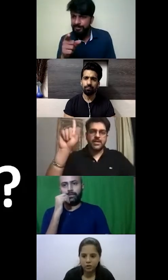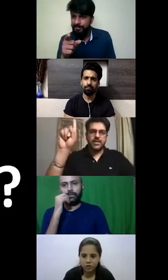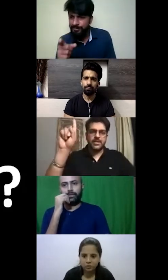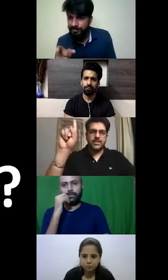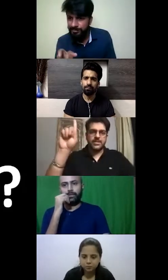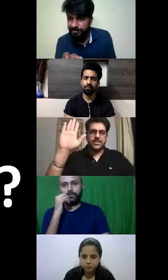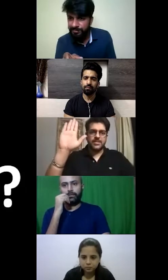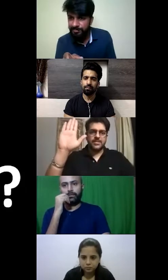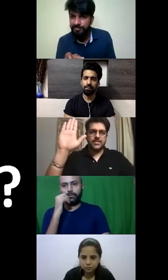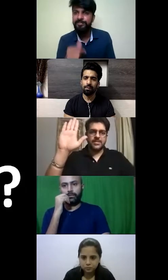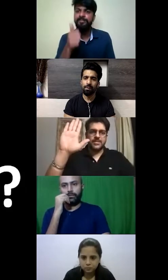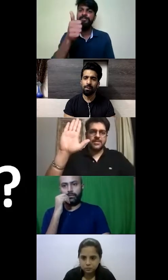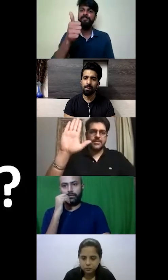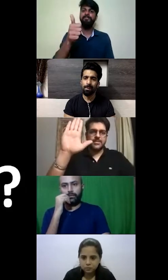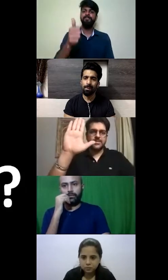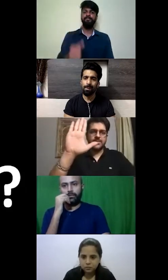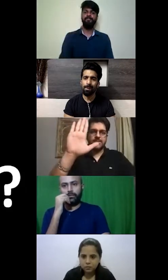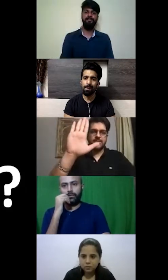a question.